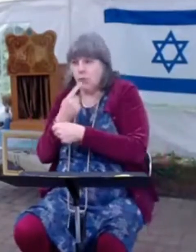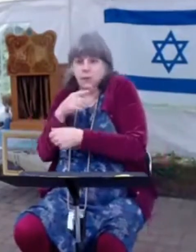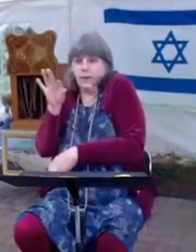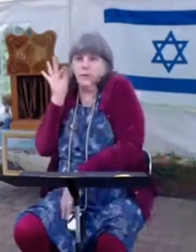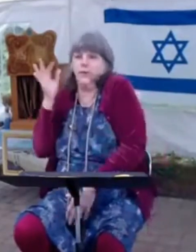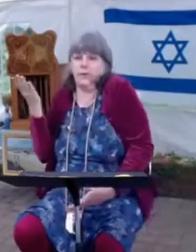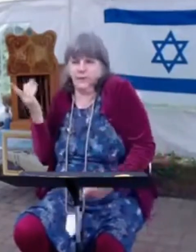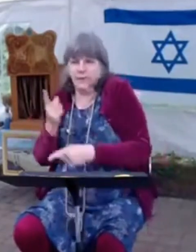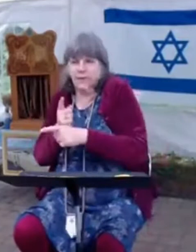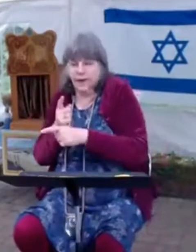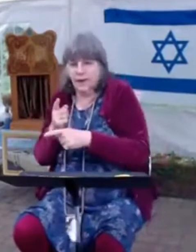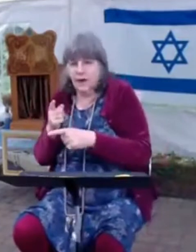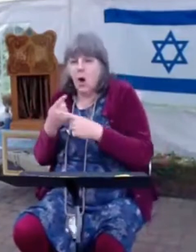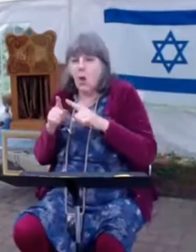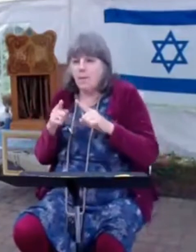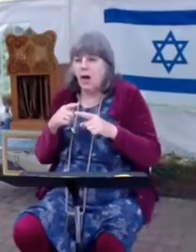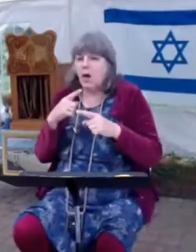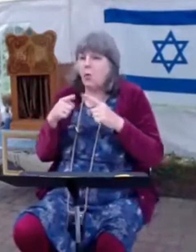That's tough.